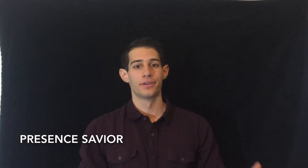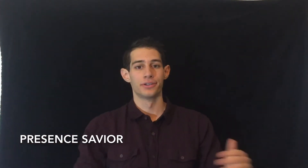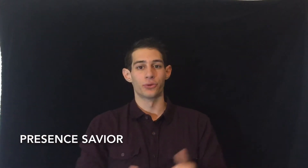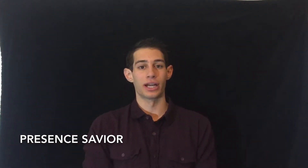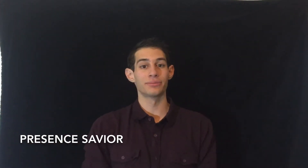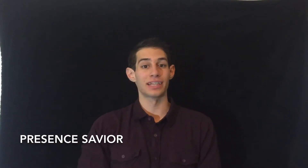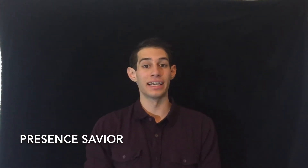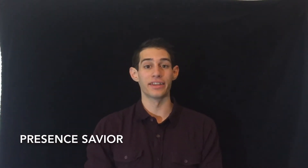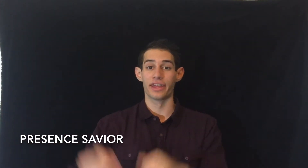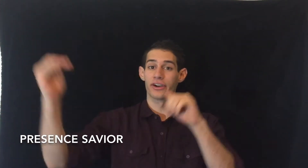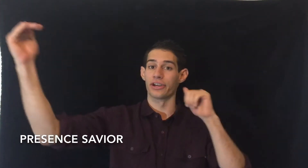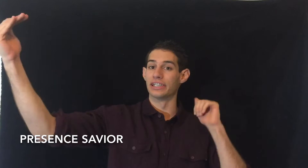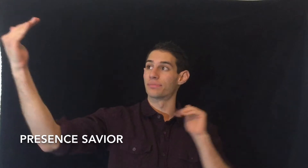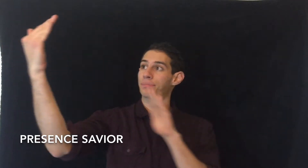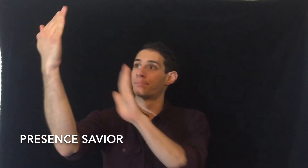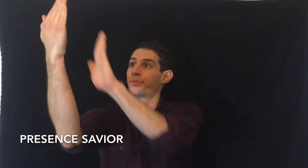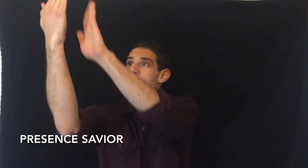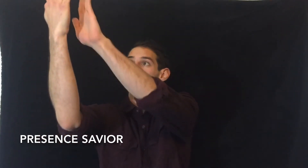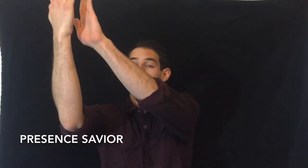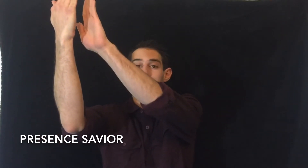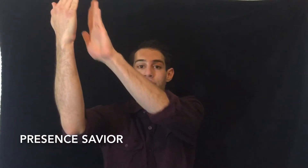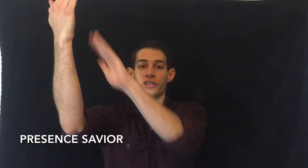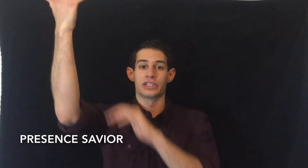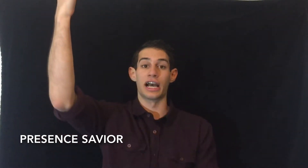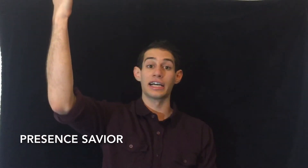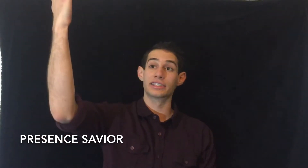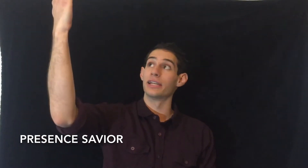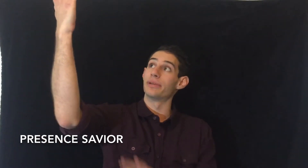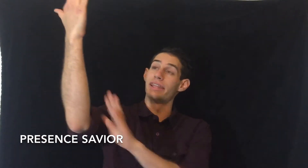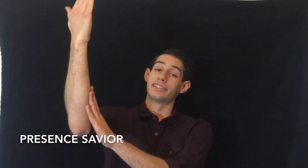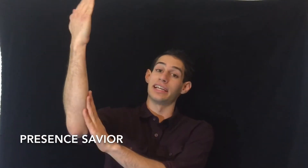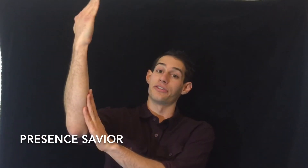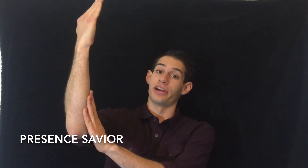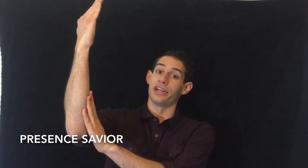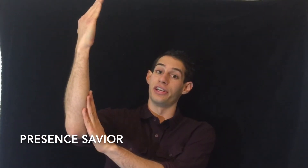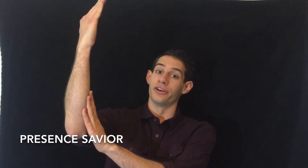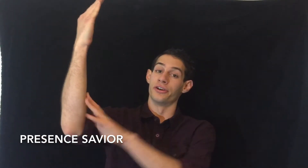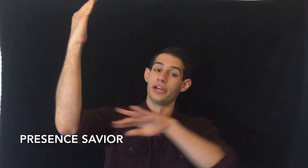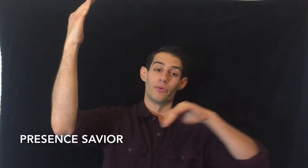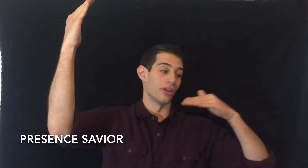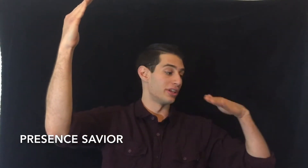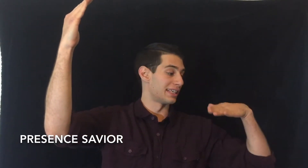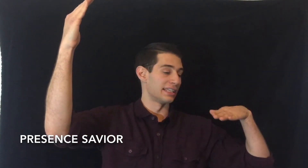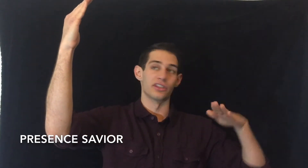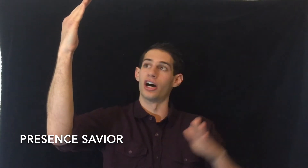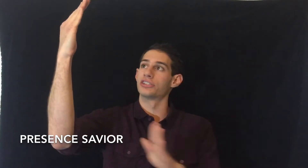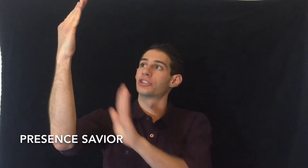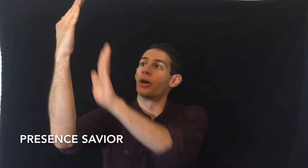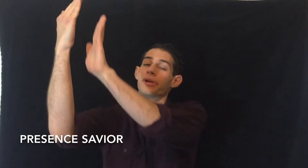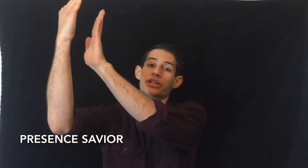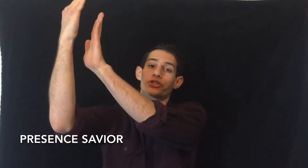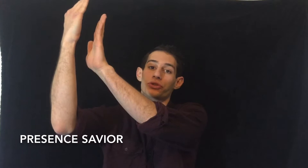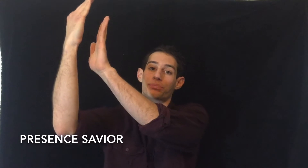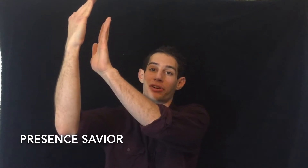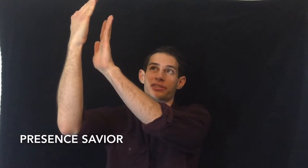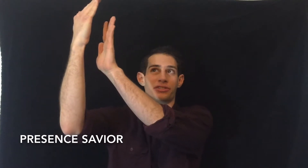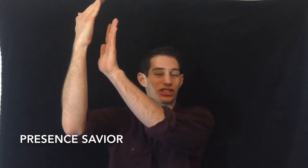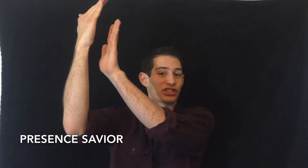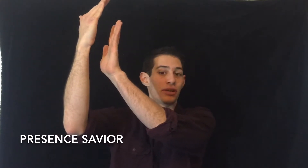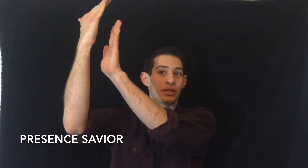So what I'm signing there is presence. God's going to be this hand right here, while this hand is us coming into his presence. It's going to be a